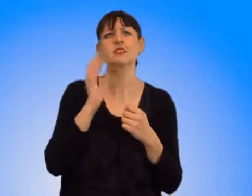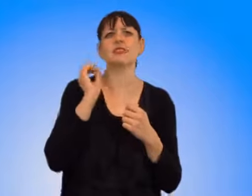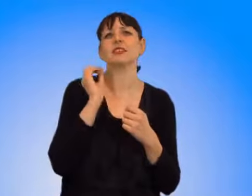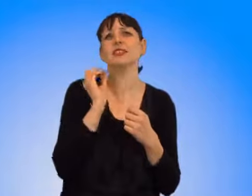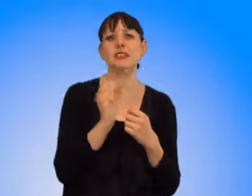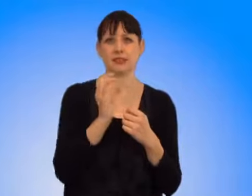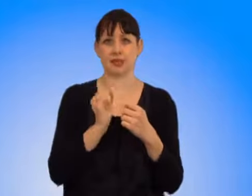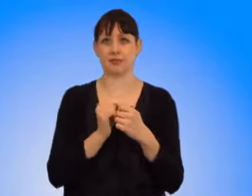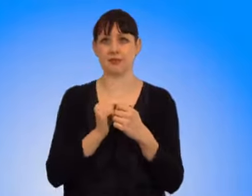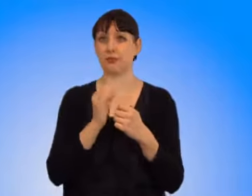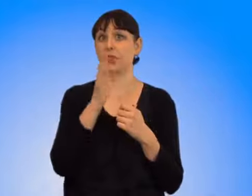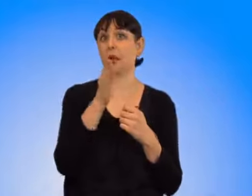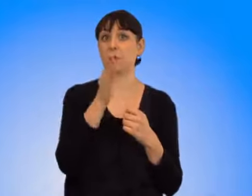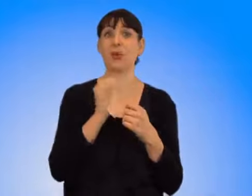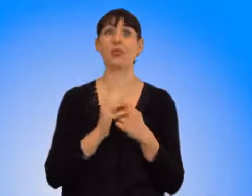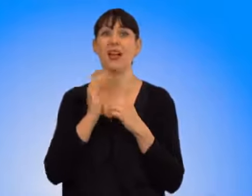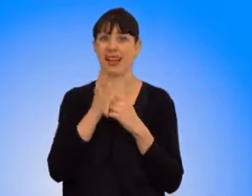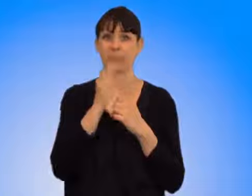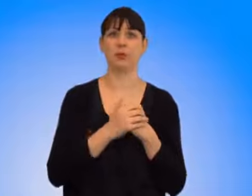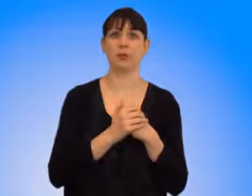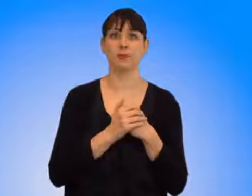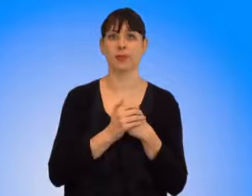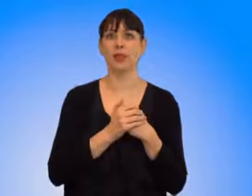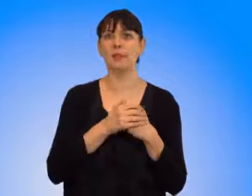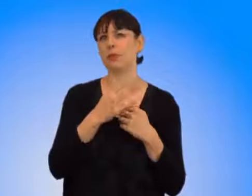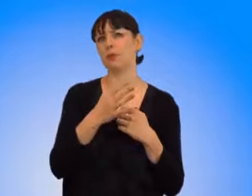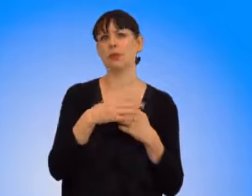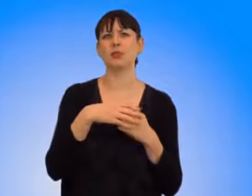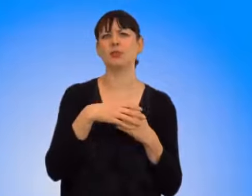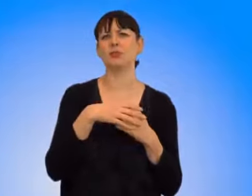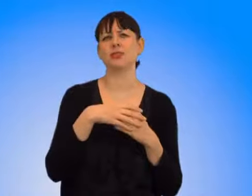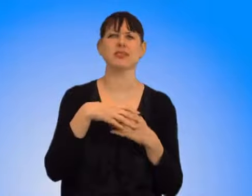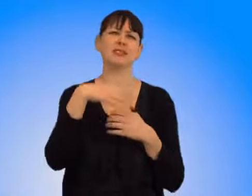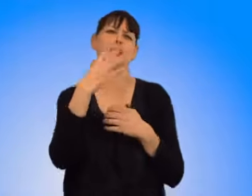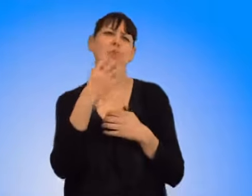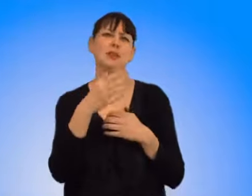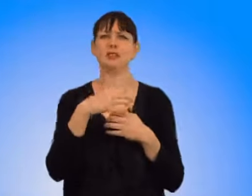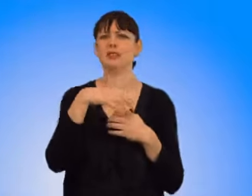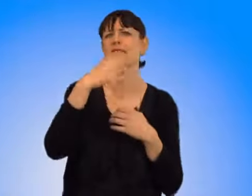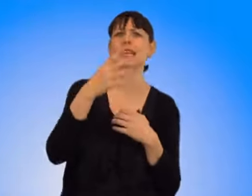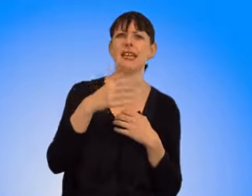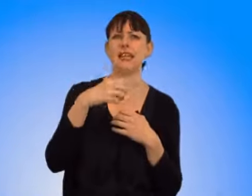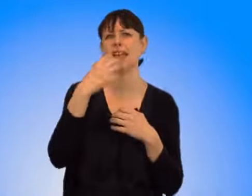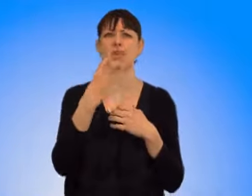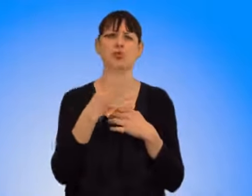are just little things that happen when you are at home. Maybe when you are doing the typical daily